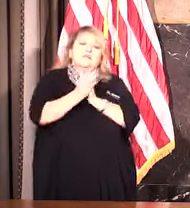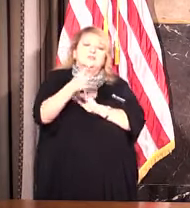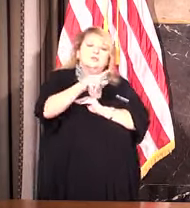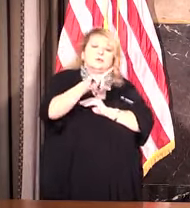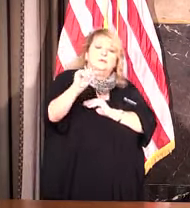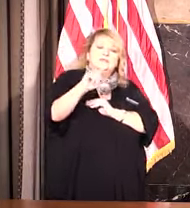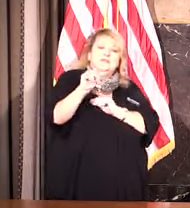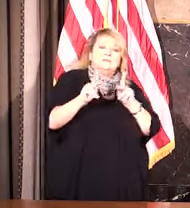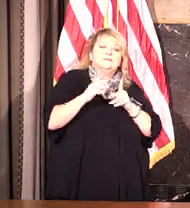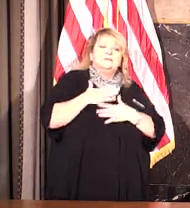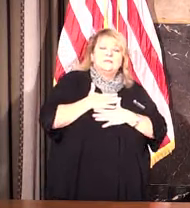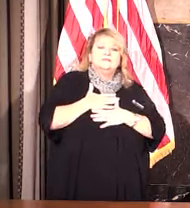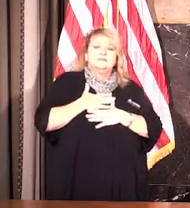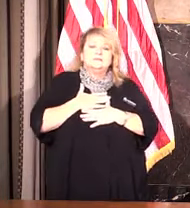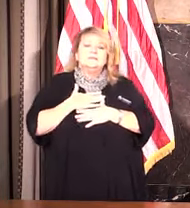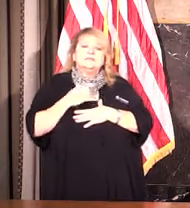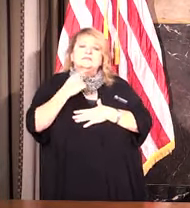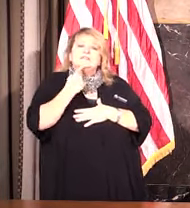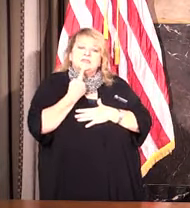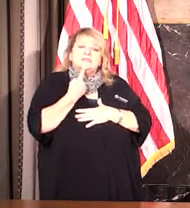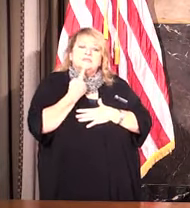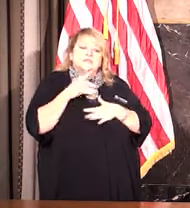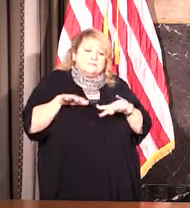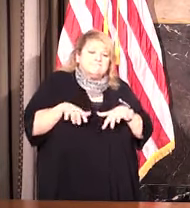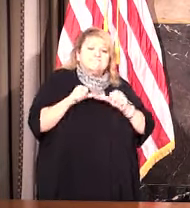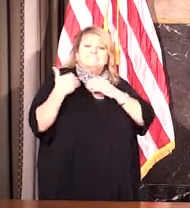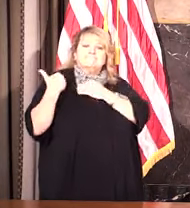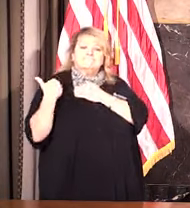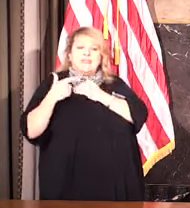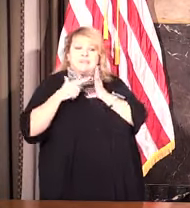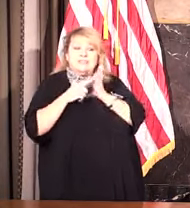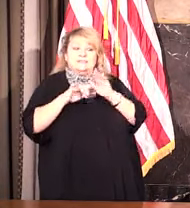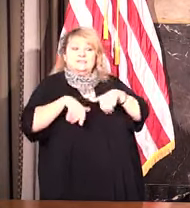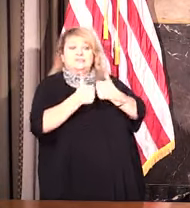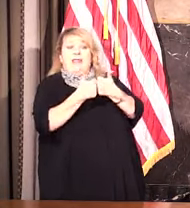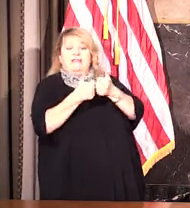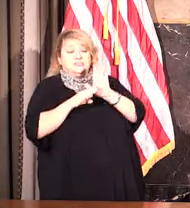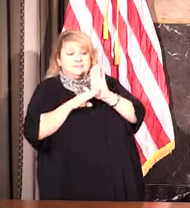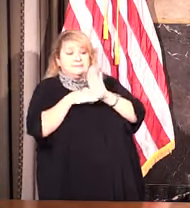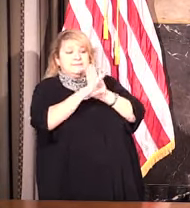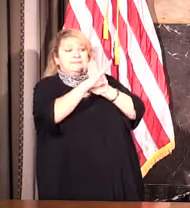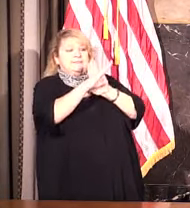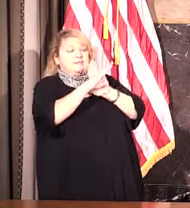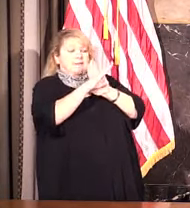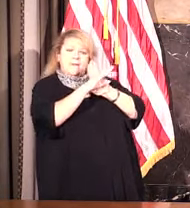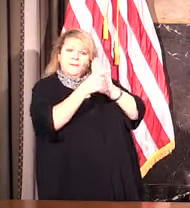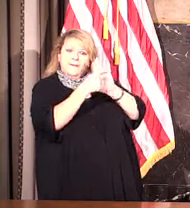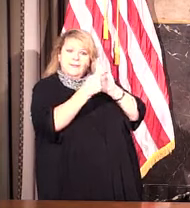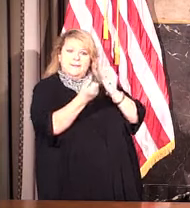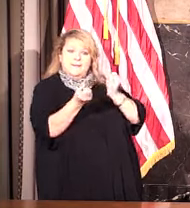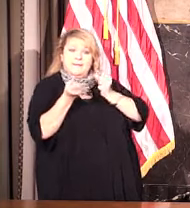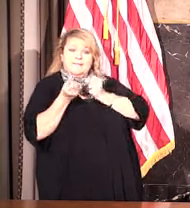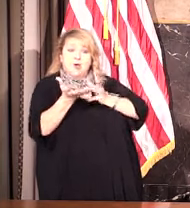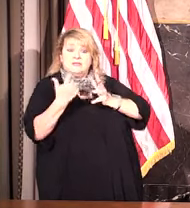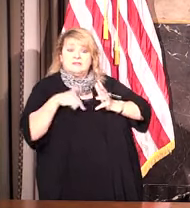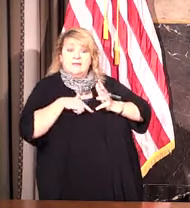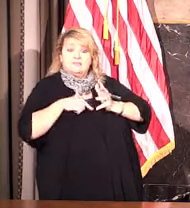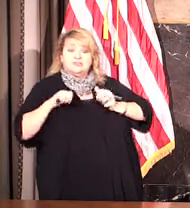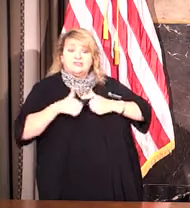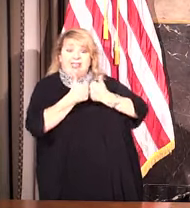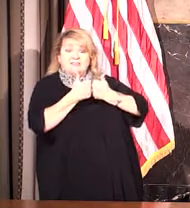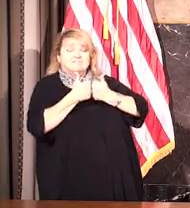take this seriously. Let's rise to the challenge, at least this time, one more time. Let's do what we know works. Let's all